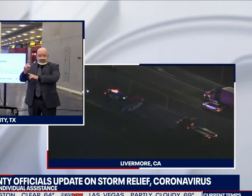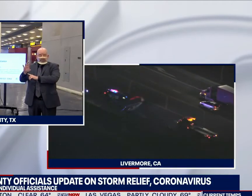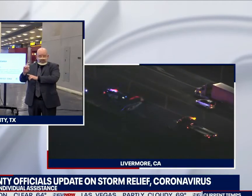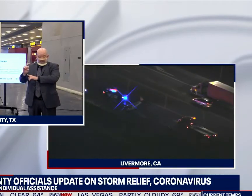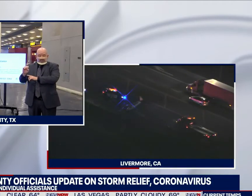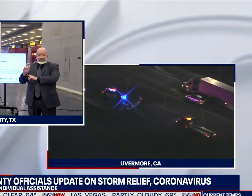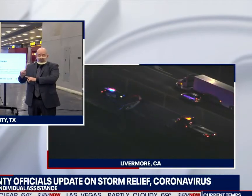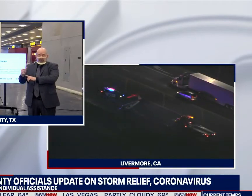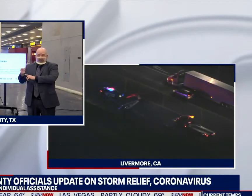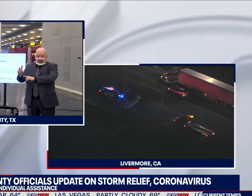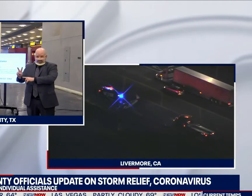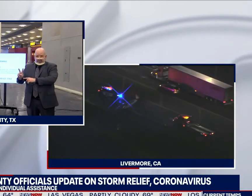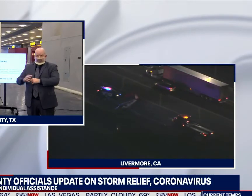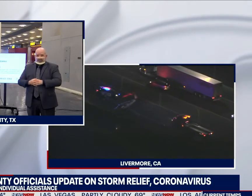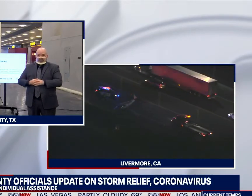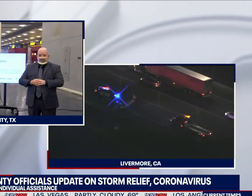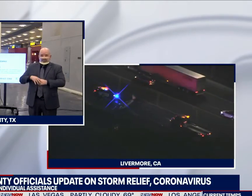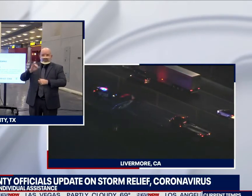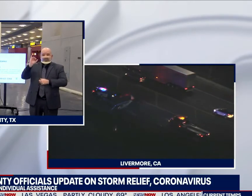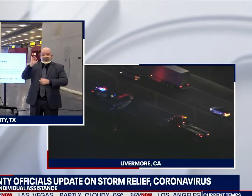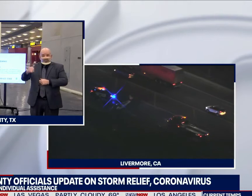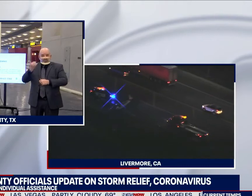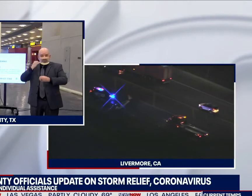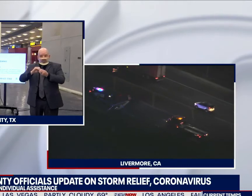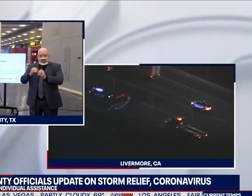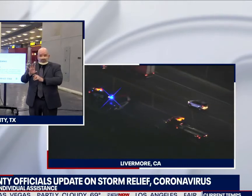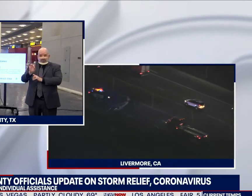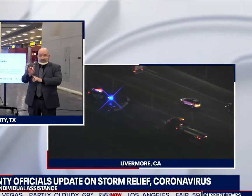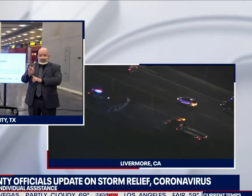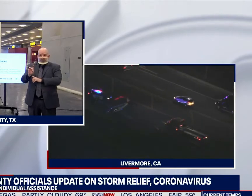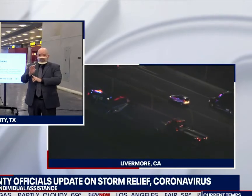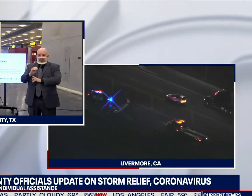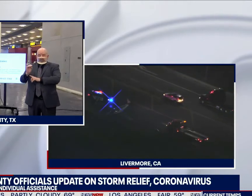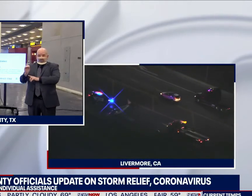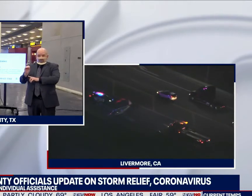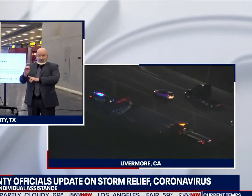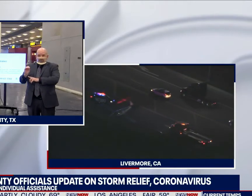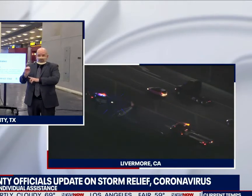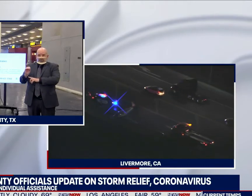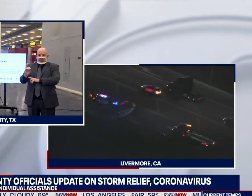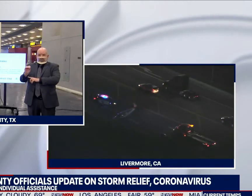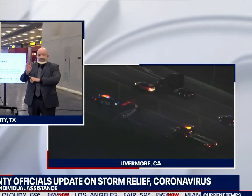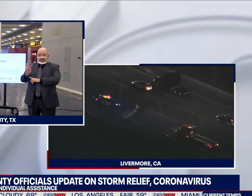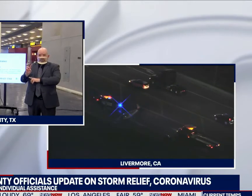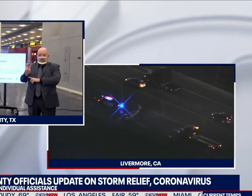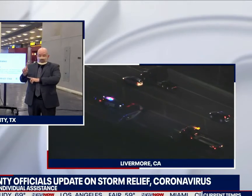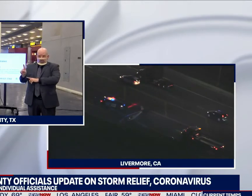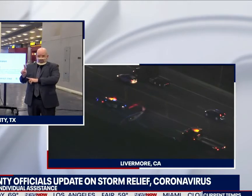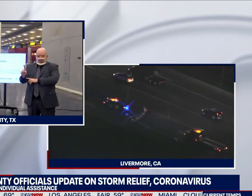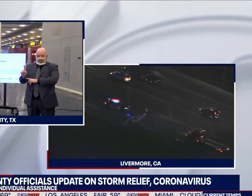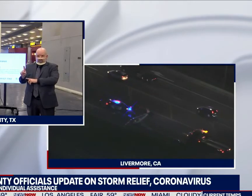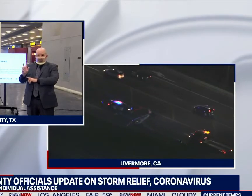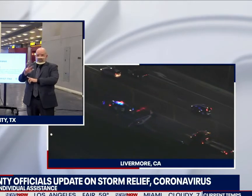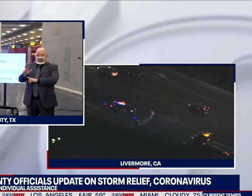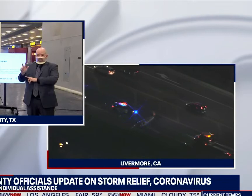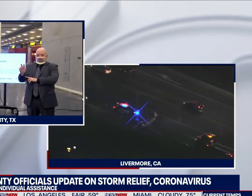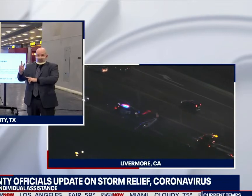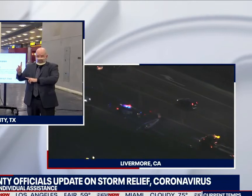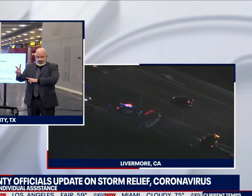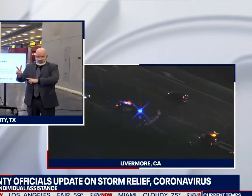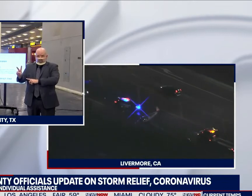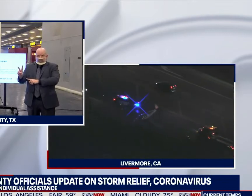FEMA. That's FEMA. 1800621 FEMA. It's on the screen there. Or download the FEMA